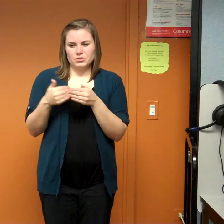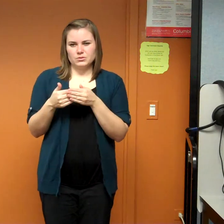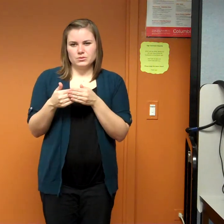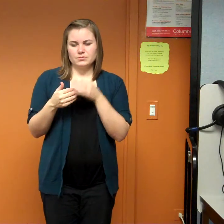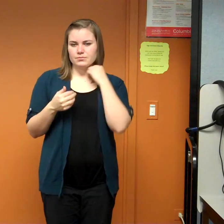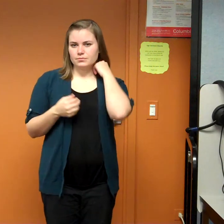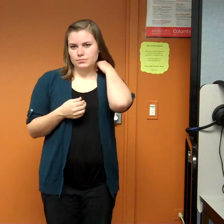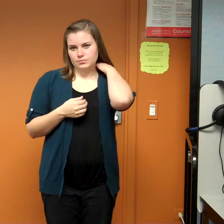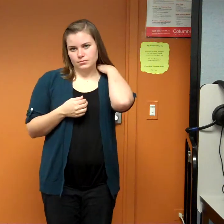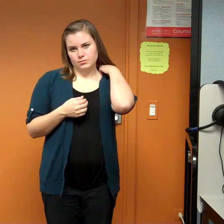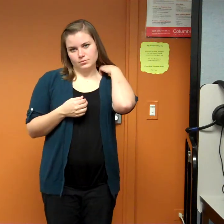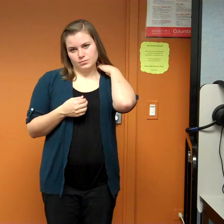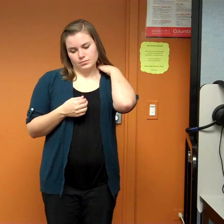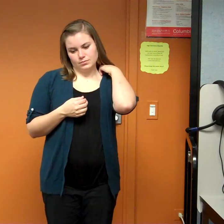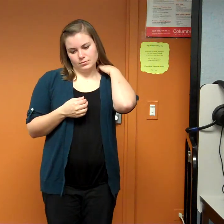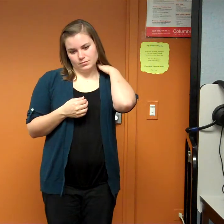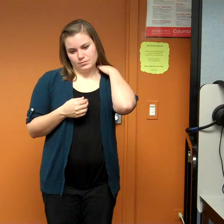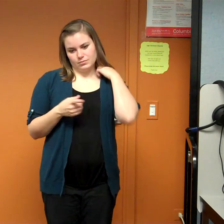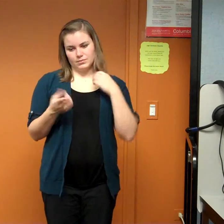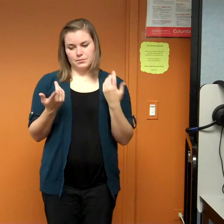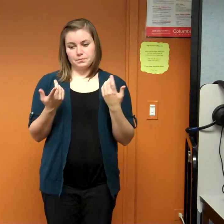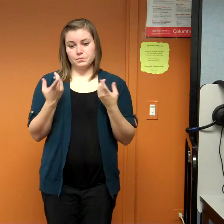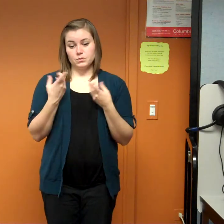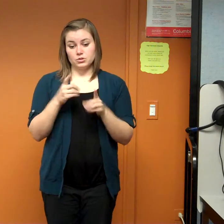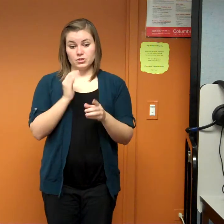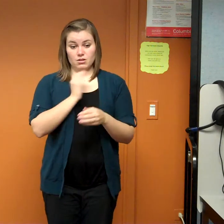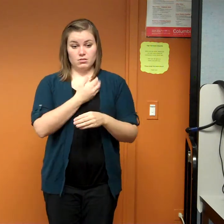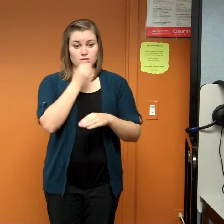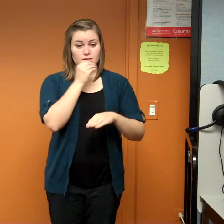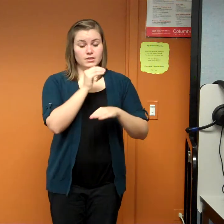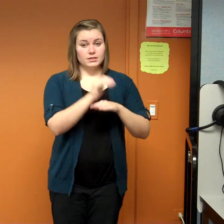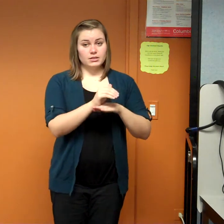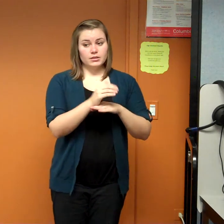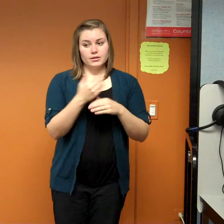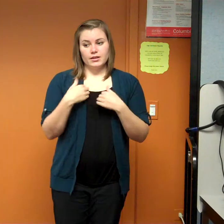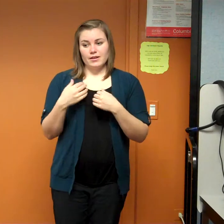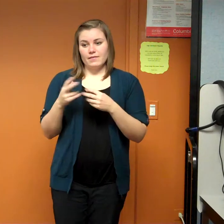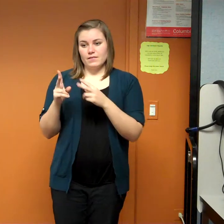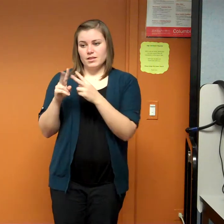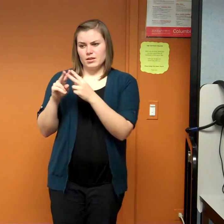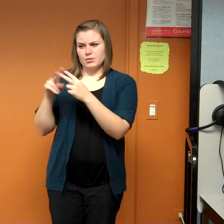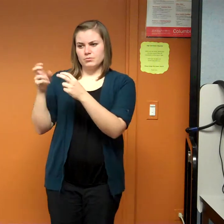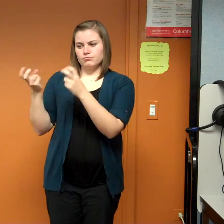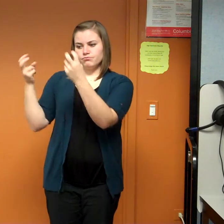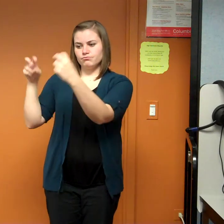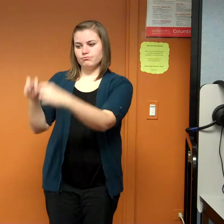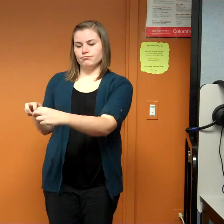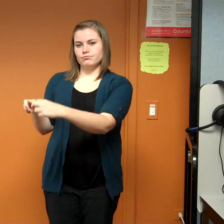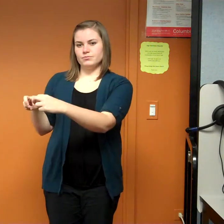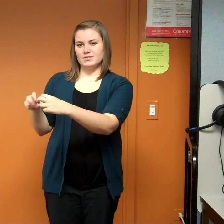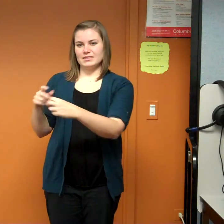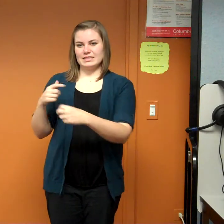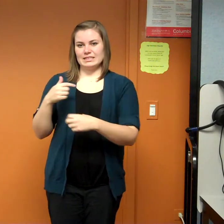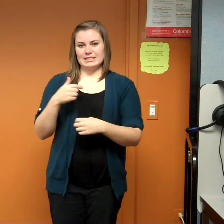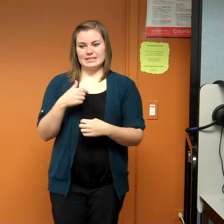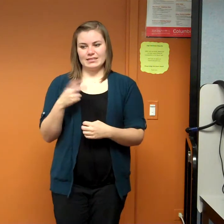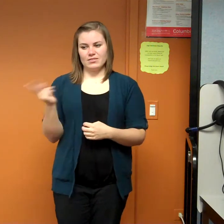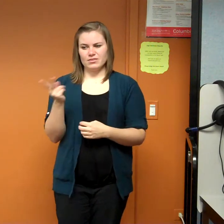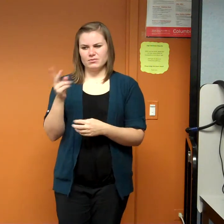couple sitting next to us, and I don't think they were dating or anything, but they were talking about their sex lives, and it was really awkward because I was 15 sitting next to my